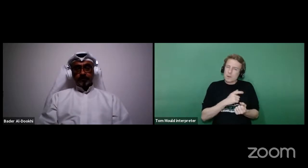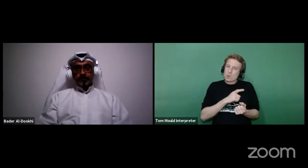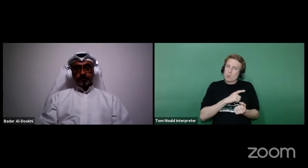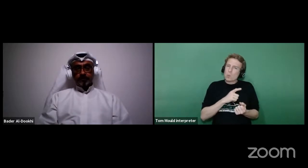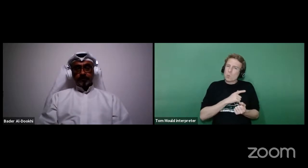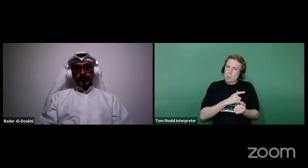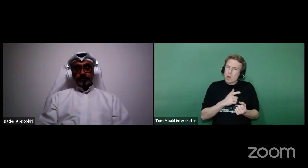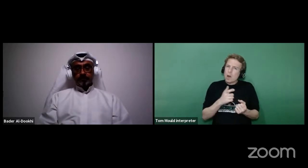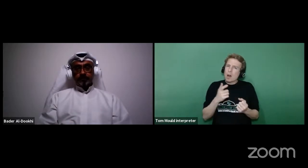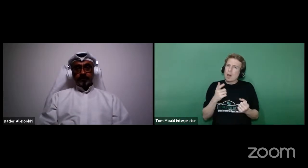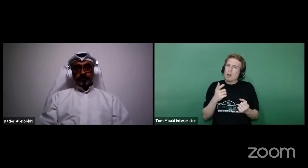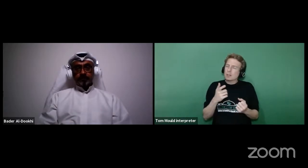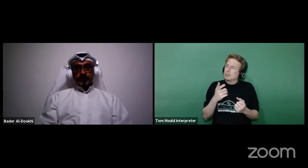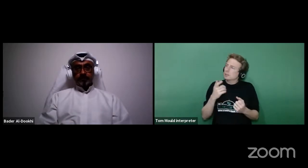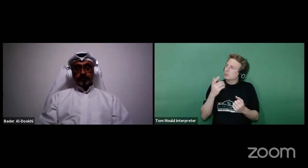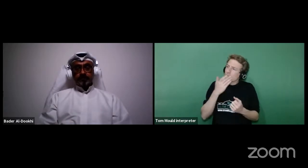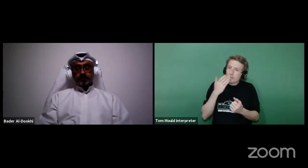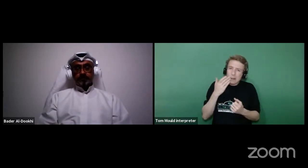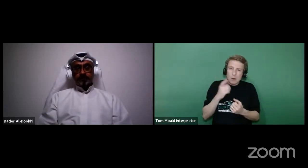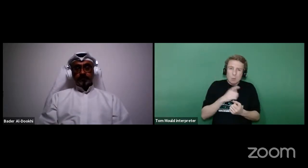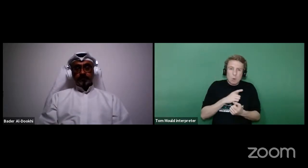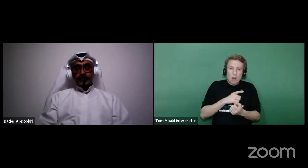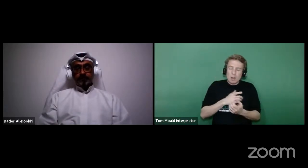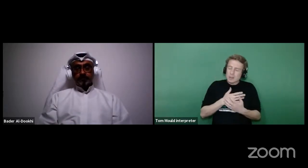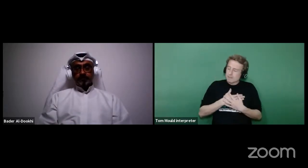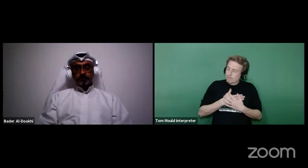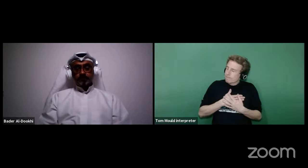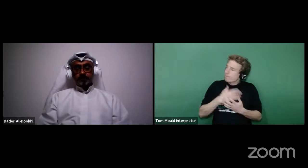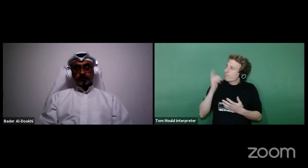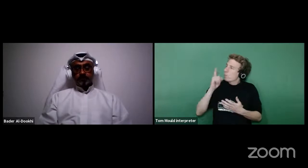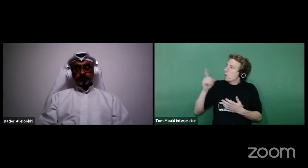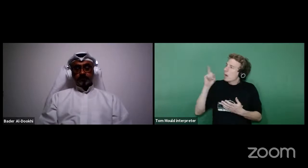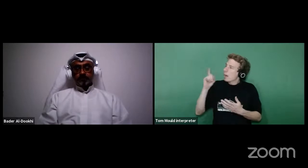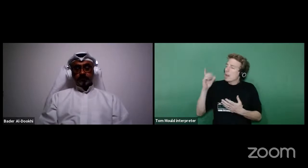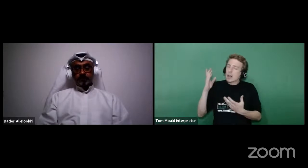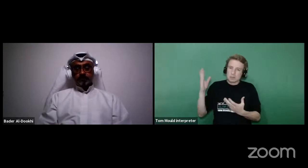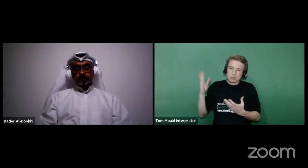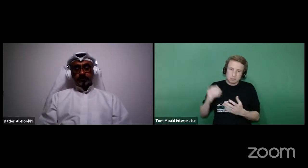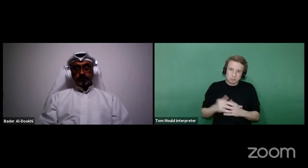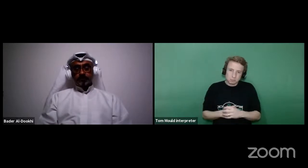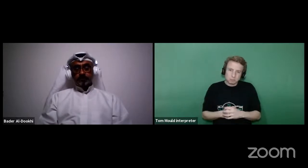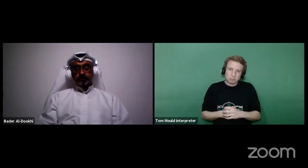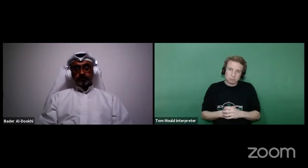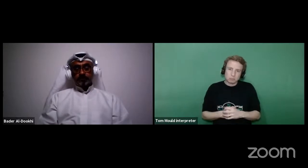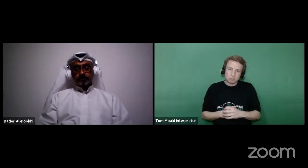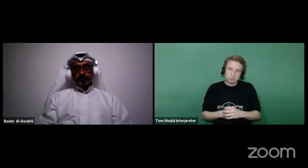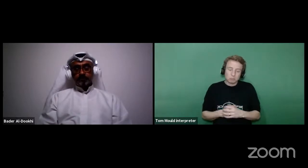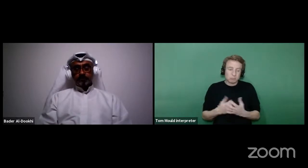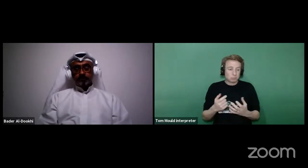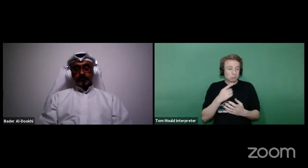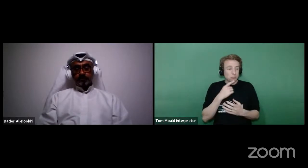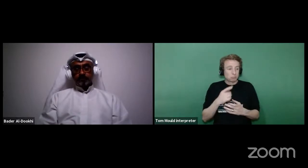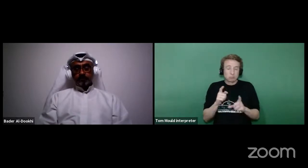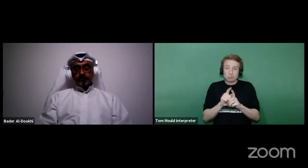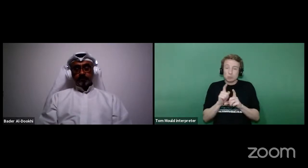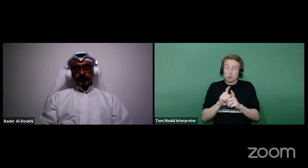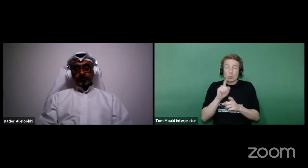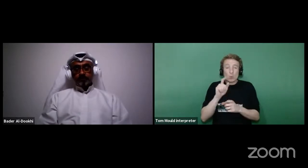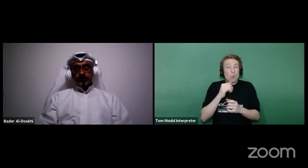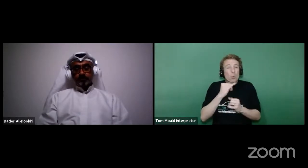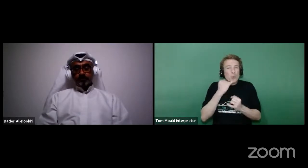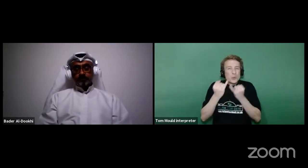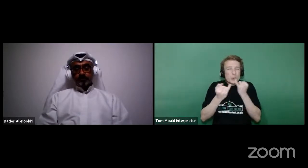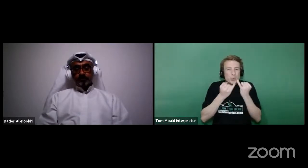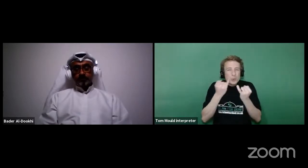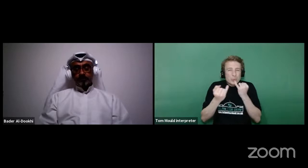of the fasting of one of you, then do not let them partake in foul speech, nor should they raise their